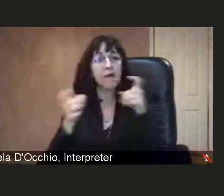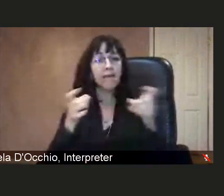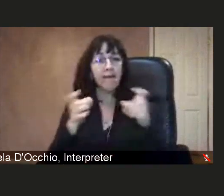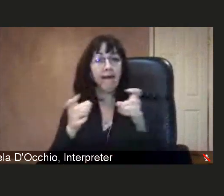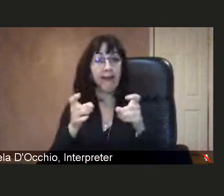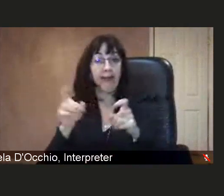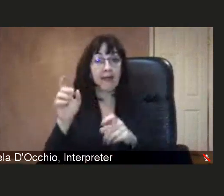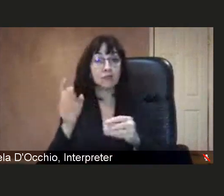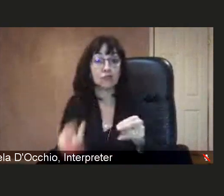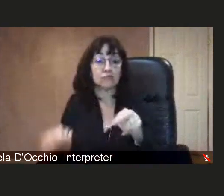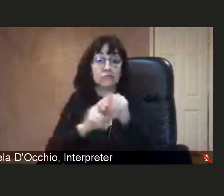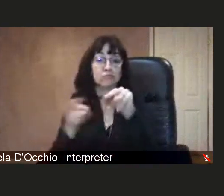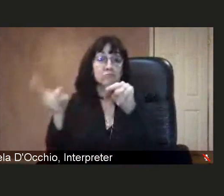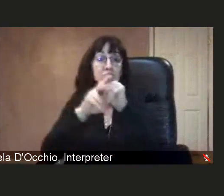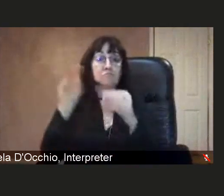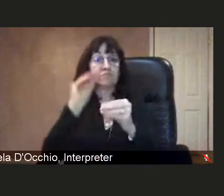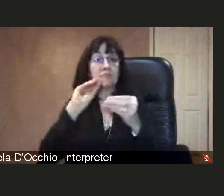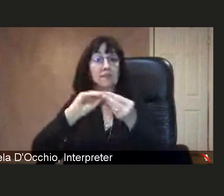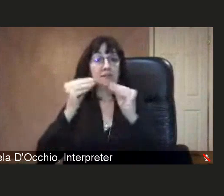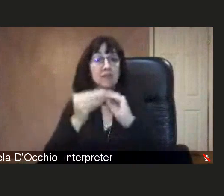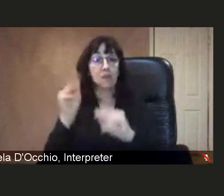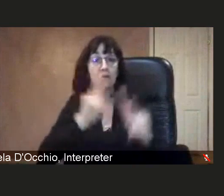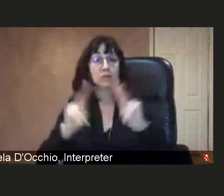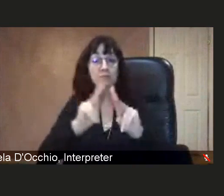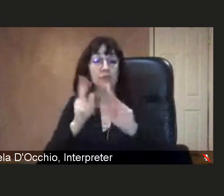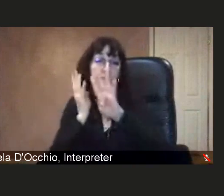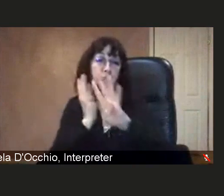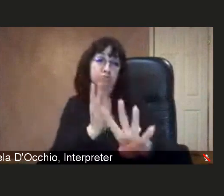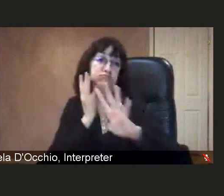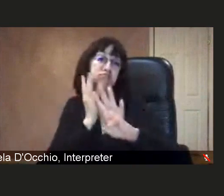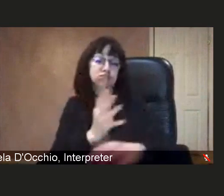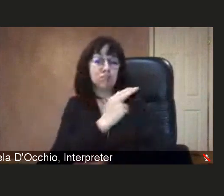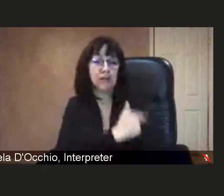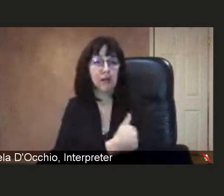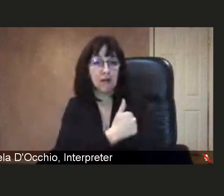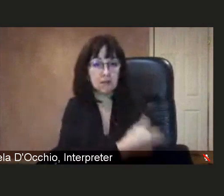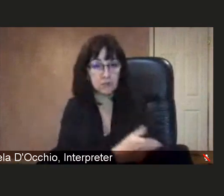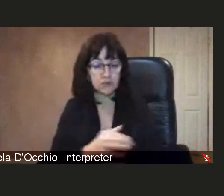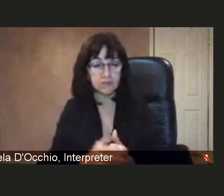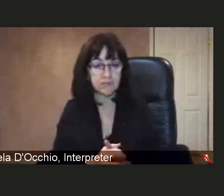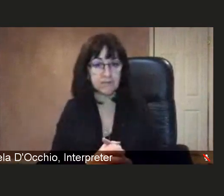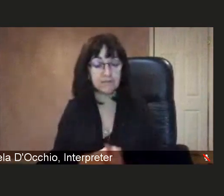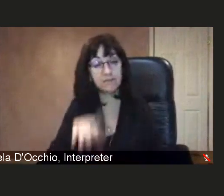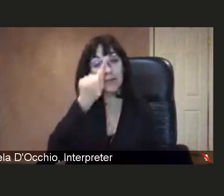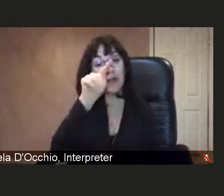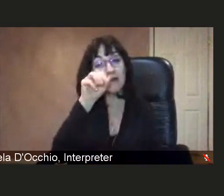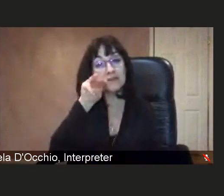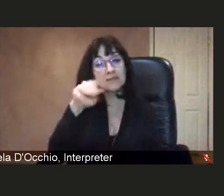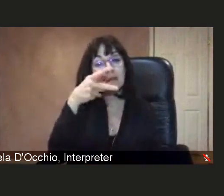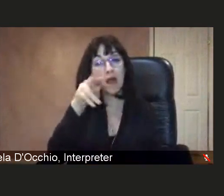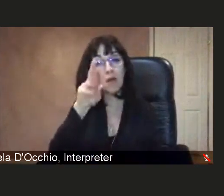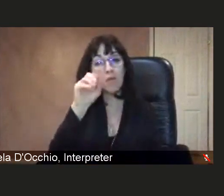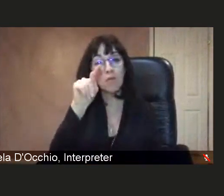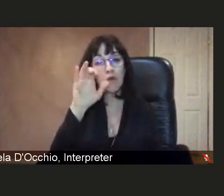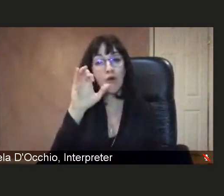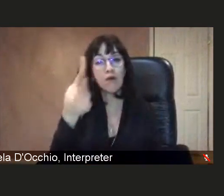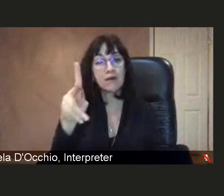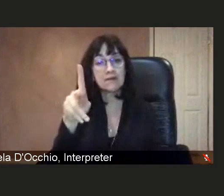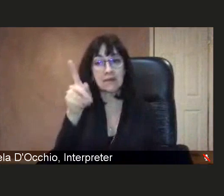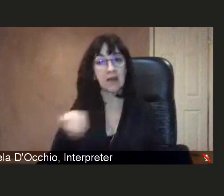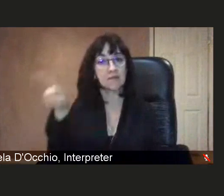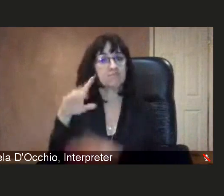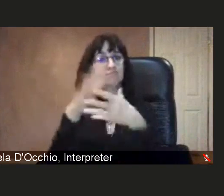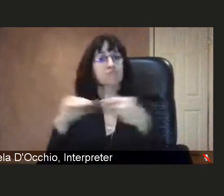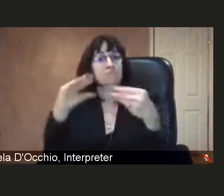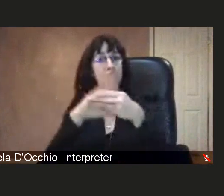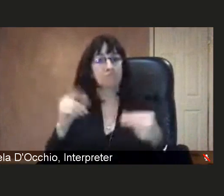the upcoming surge. You've also heard from Tom Protack about how the community has been so supportive of us and